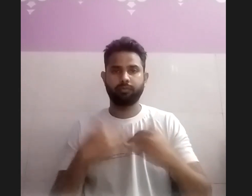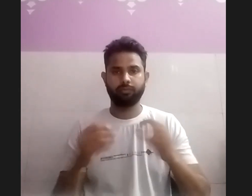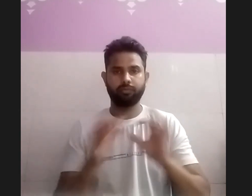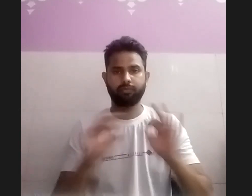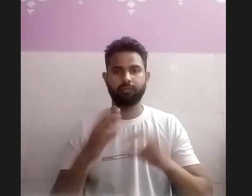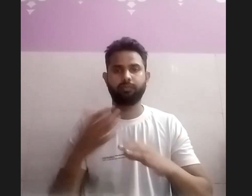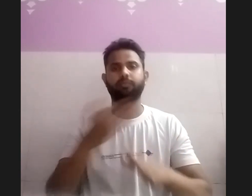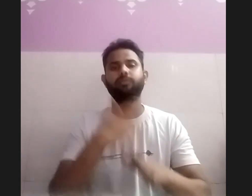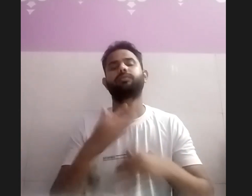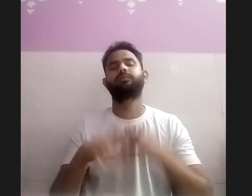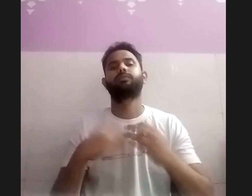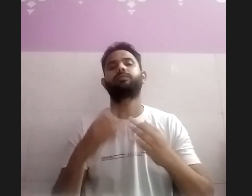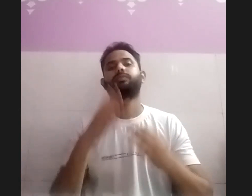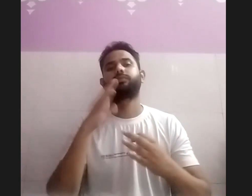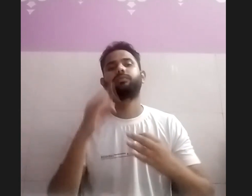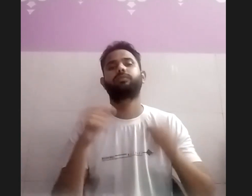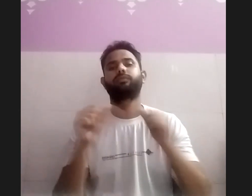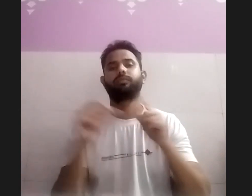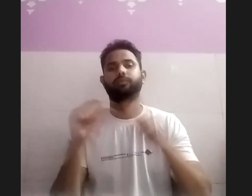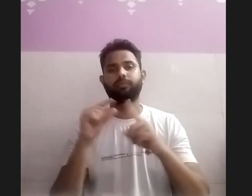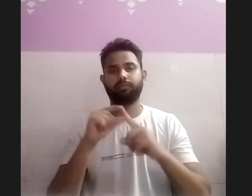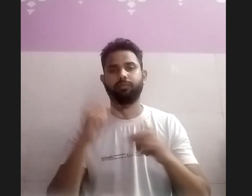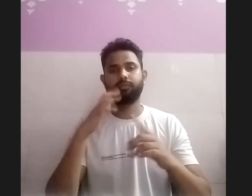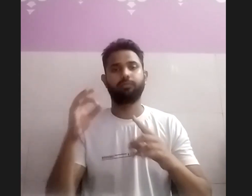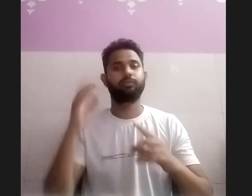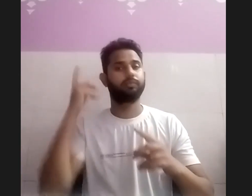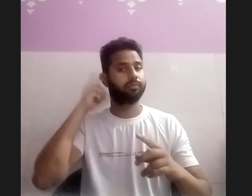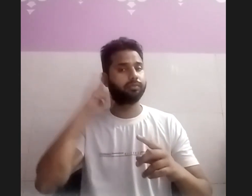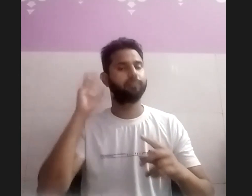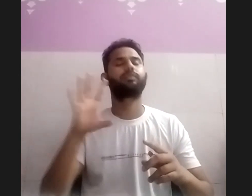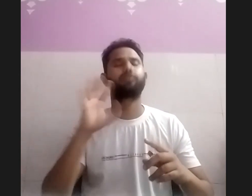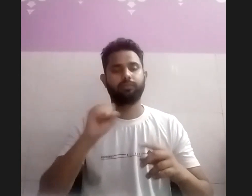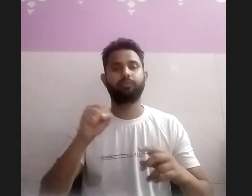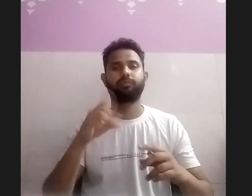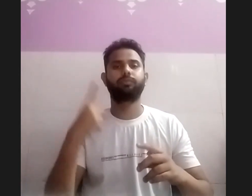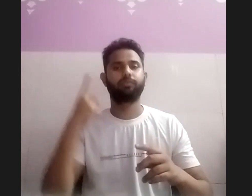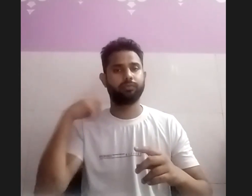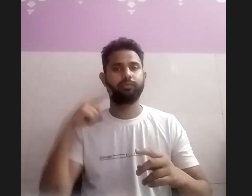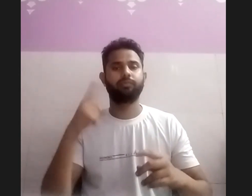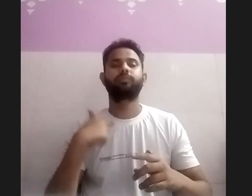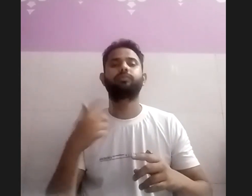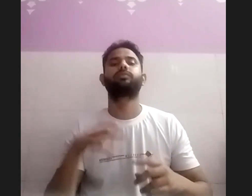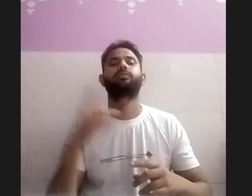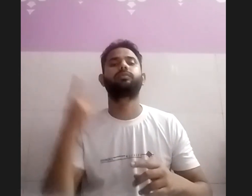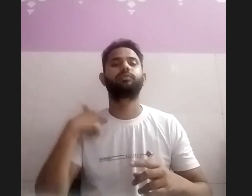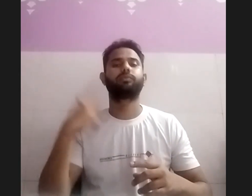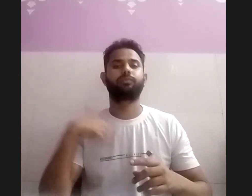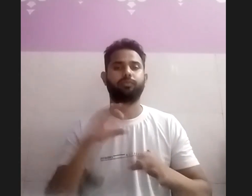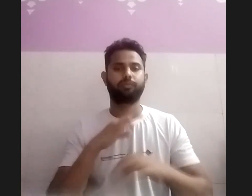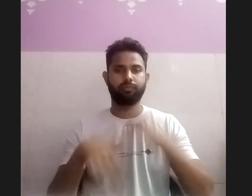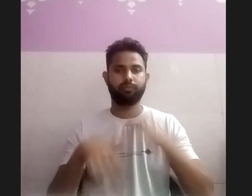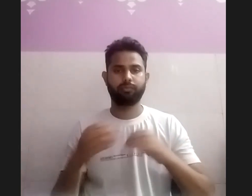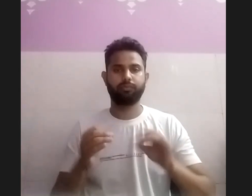visually impaired people here, I would am like I to. audible? Yes. Yes. Okay. Yeah. Continue, Peter. So